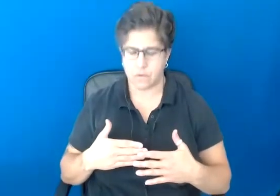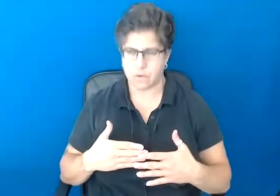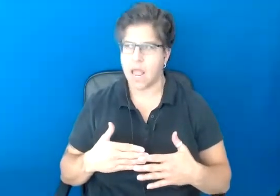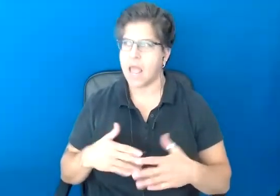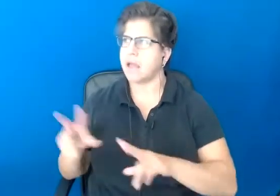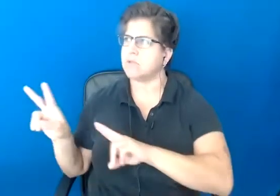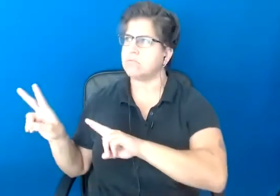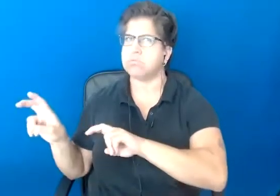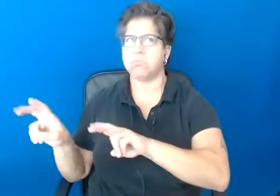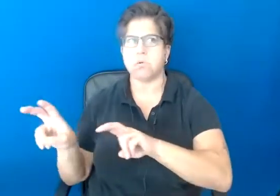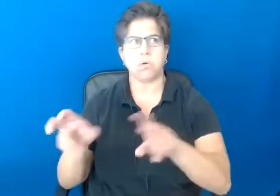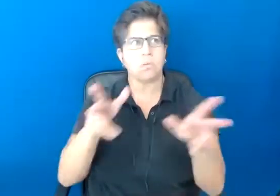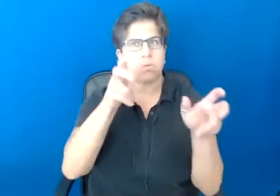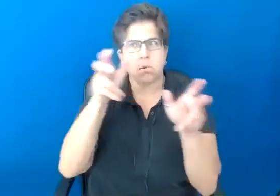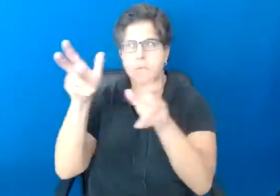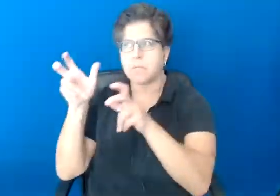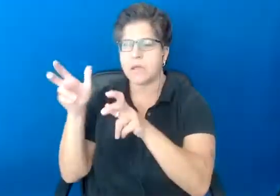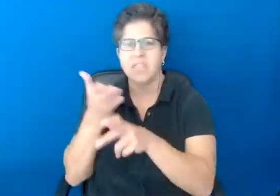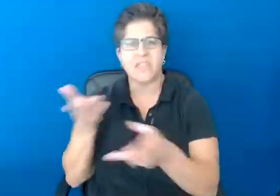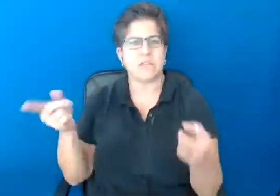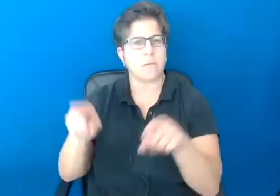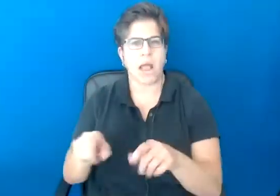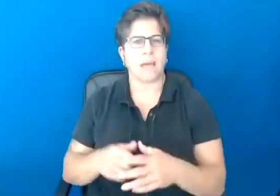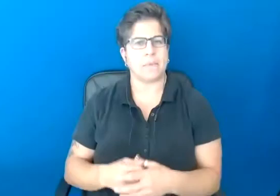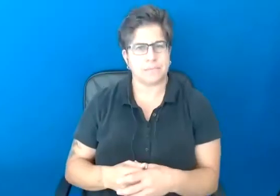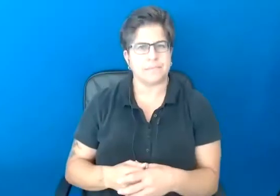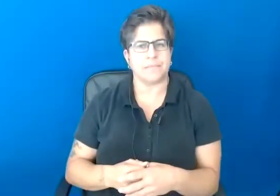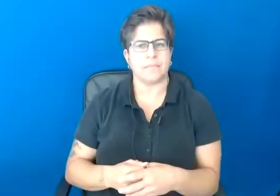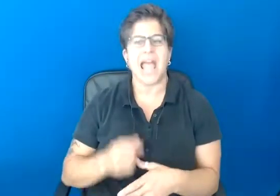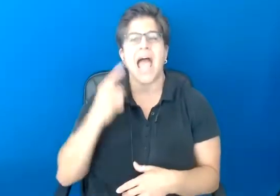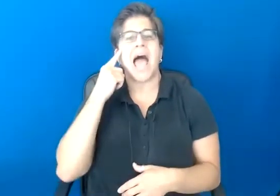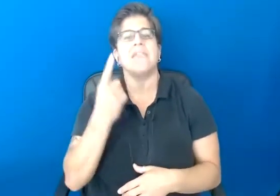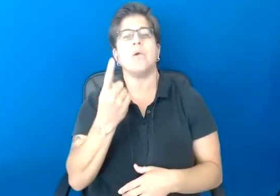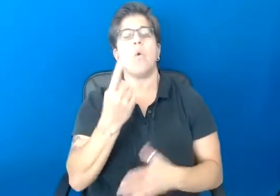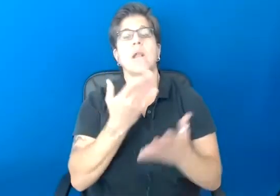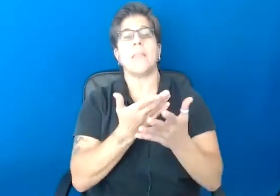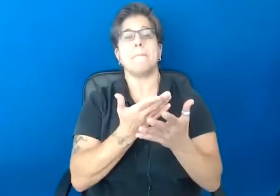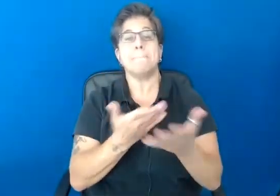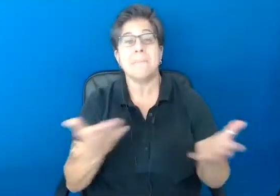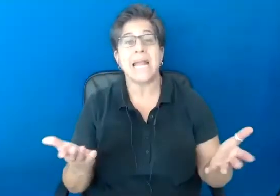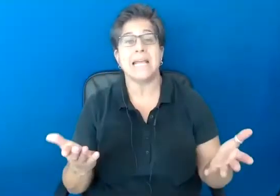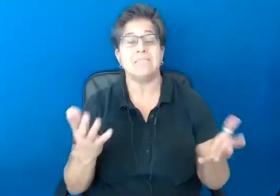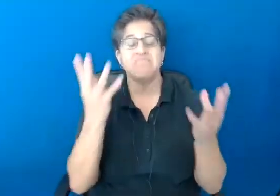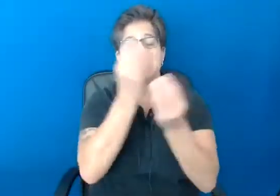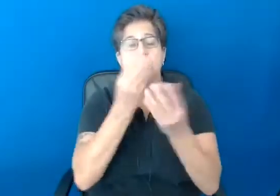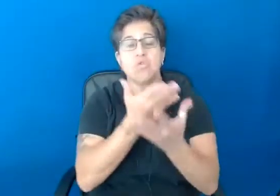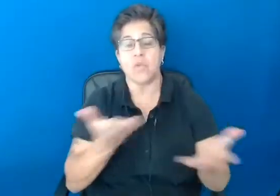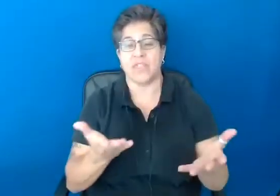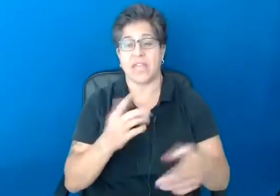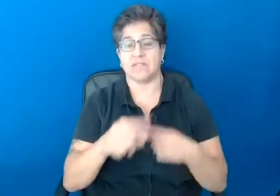us that practice of self-reflection, which is really necessary. As I said earlier, My sponsor says